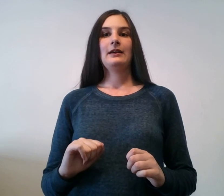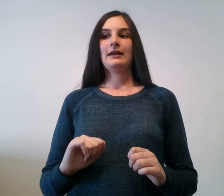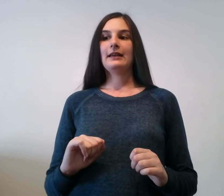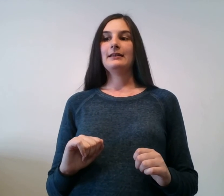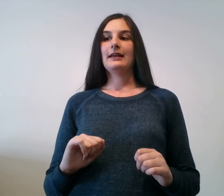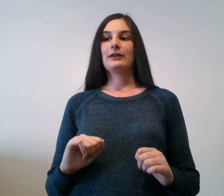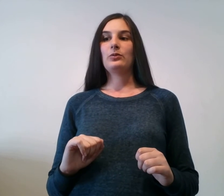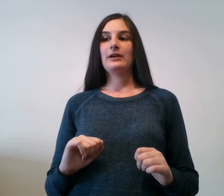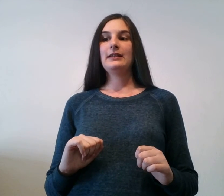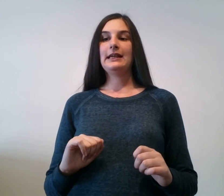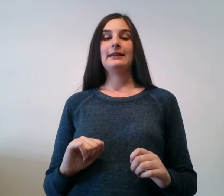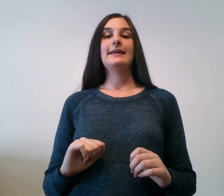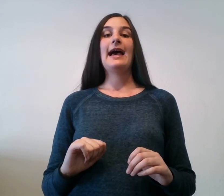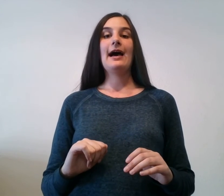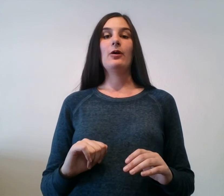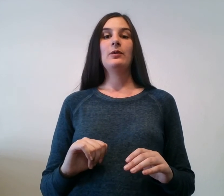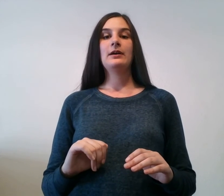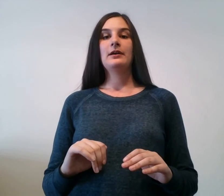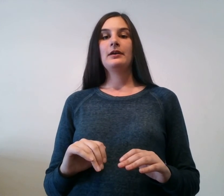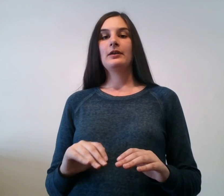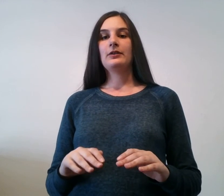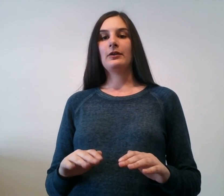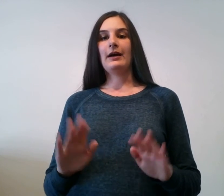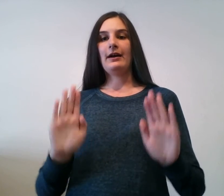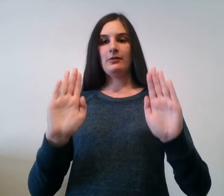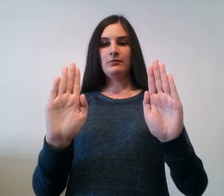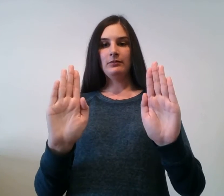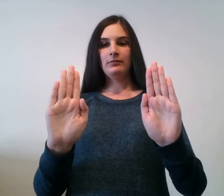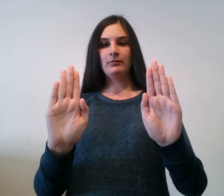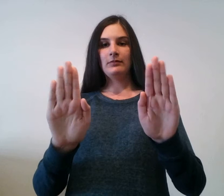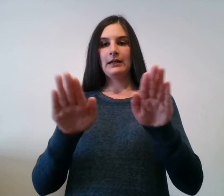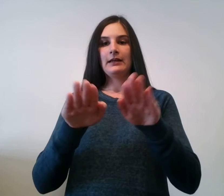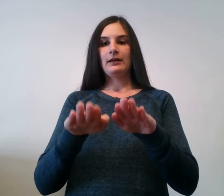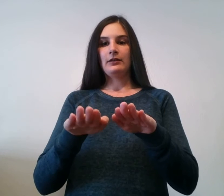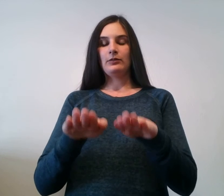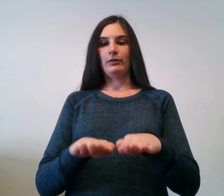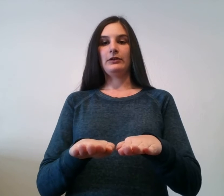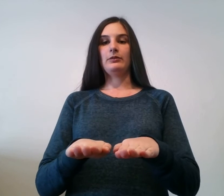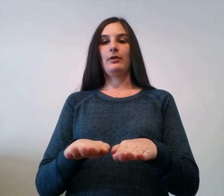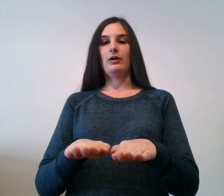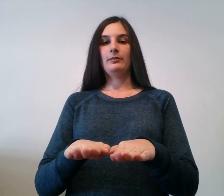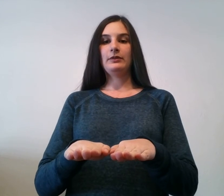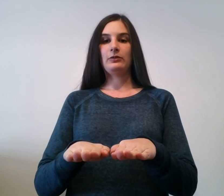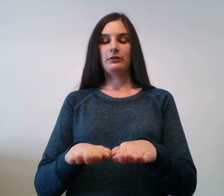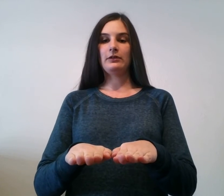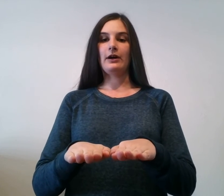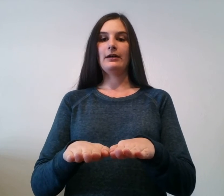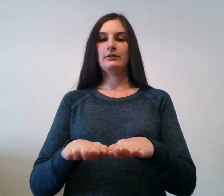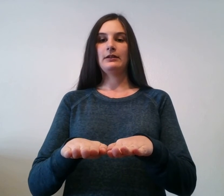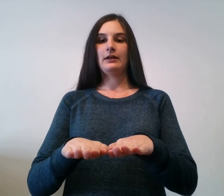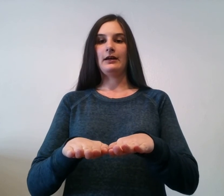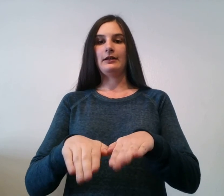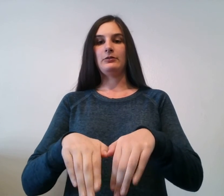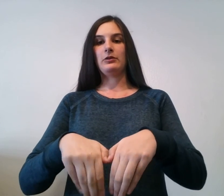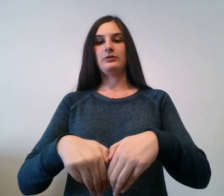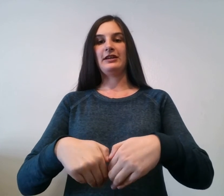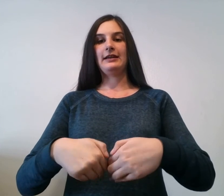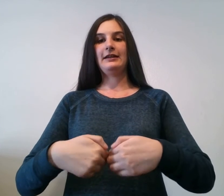Okay, next one is how. So how, you put your palms towards the ground and you rotate in